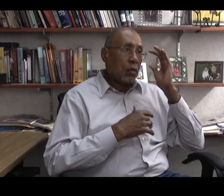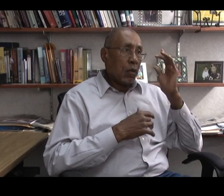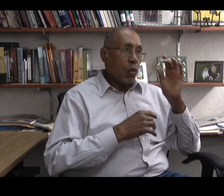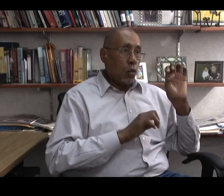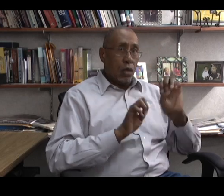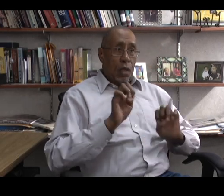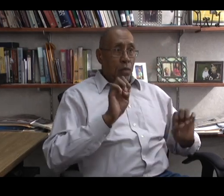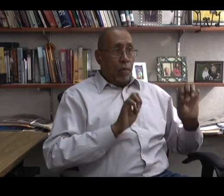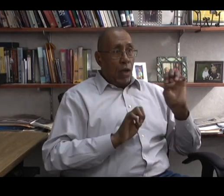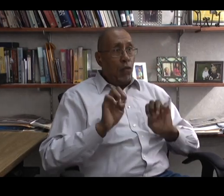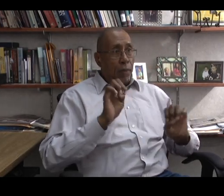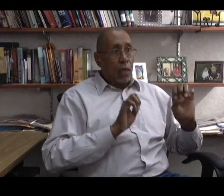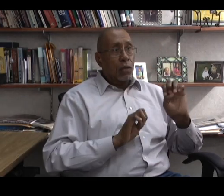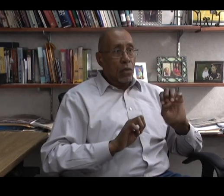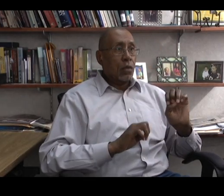illness was experimental.